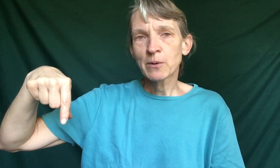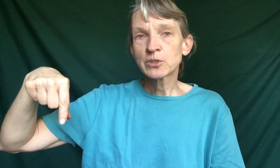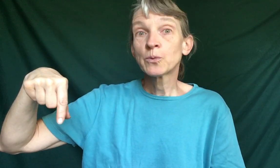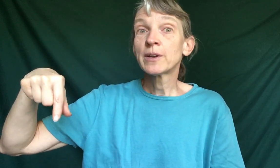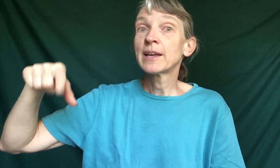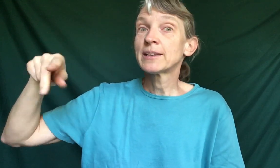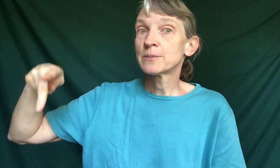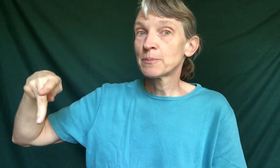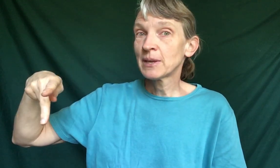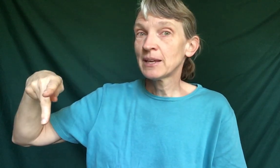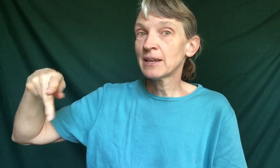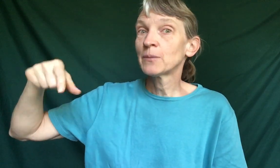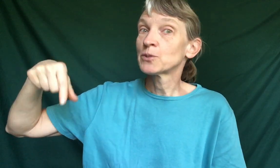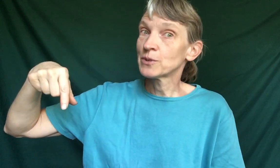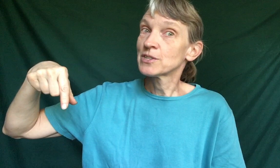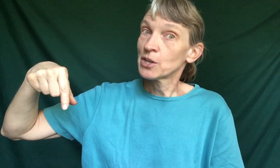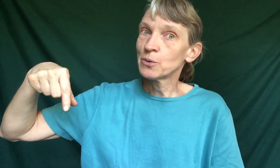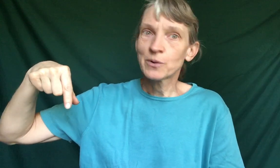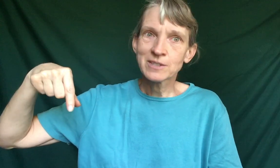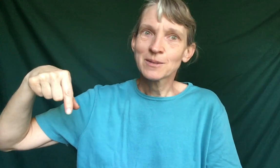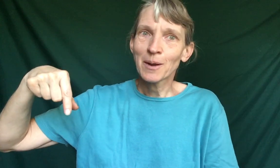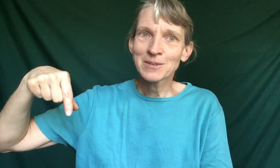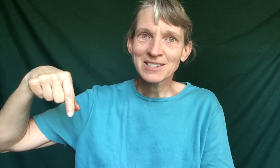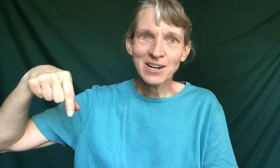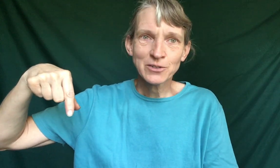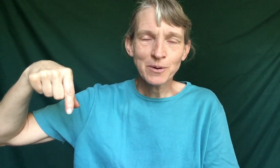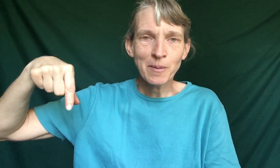which one is P and which one's Q, because sometimes that's hard to remember.